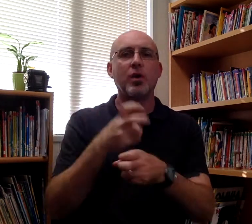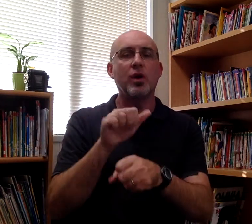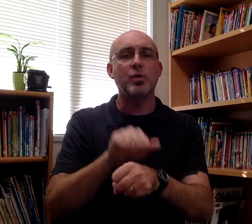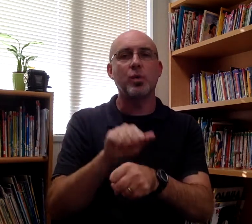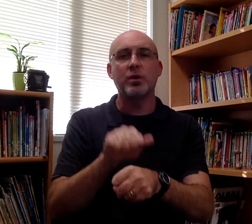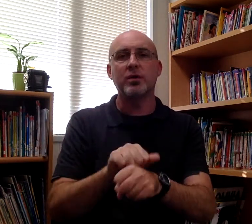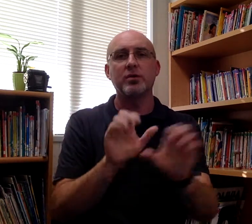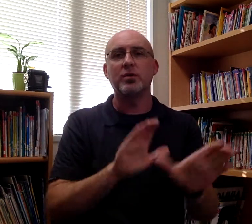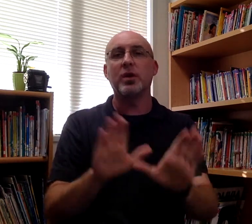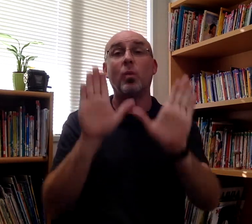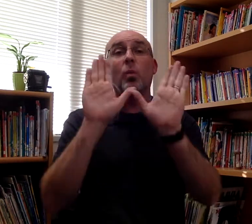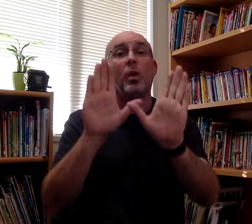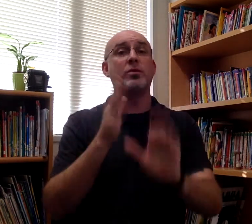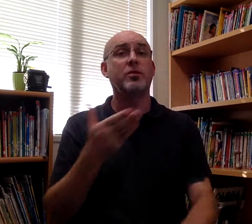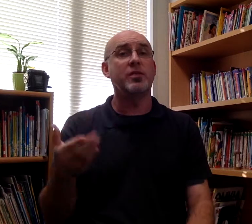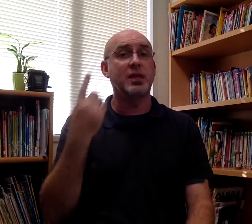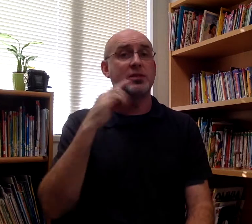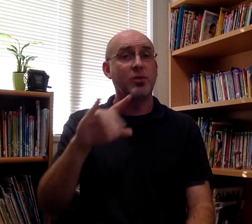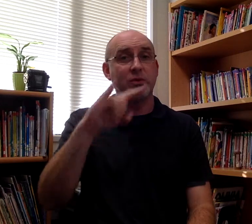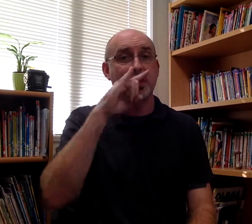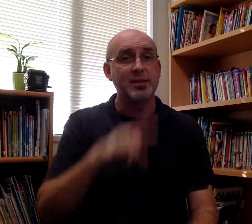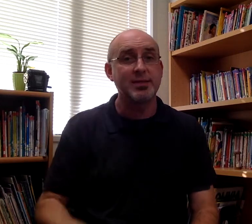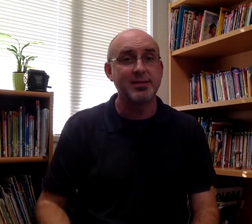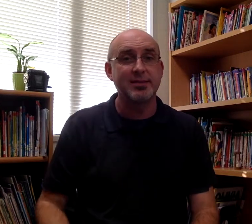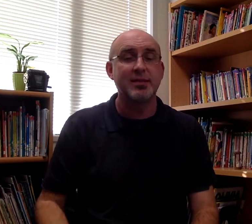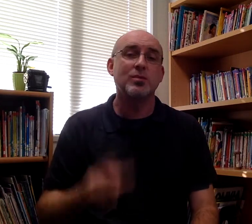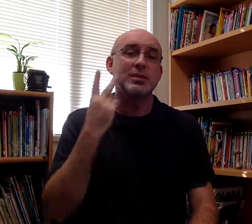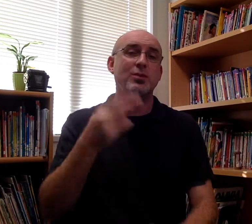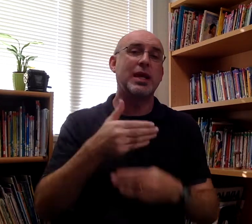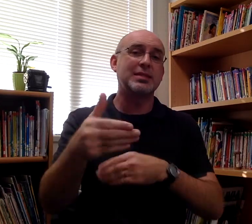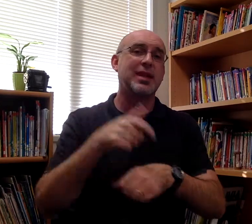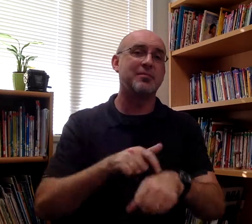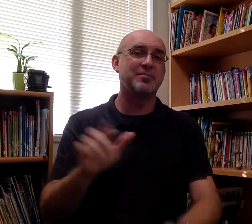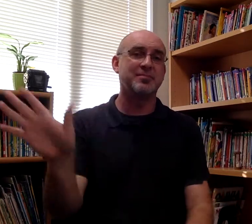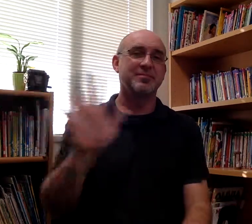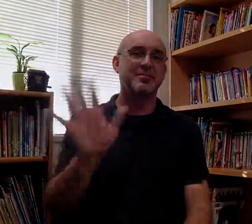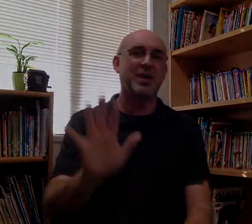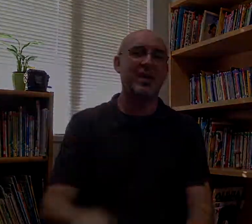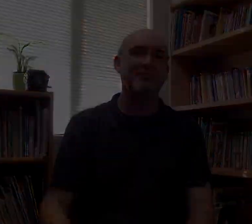of your hard work. You're doing wonderful things for your kids. We'll see you next time. Bye.